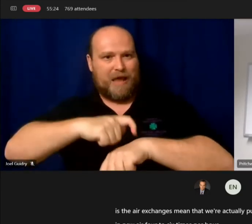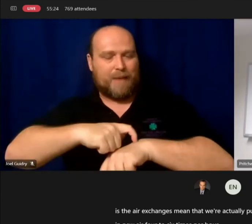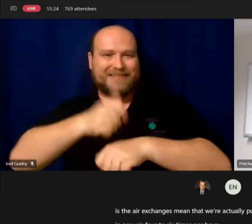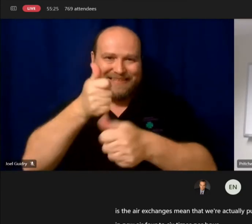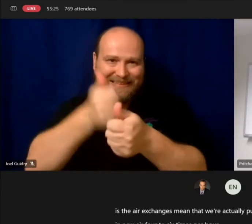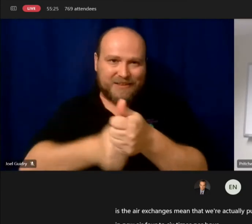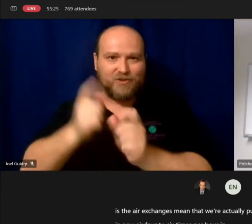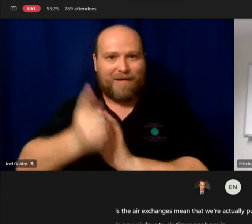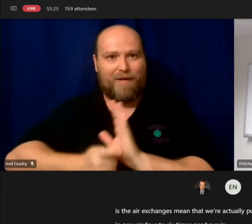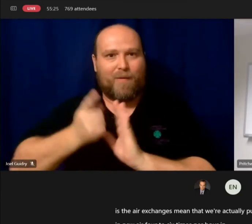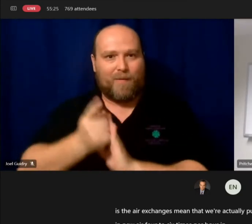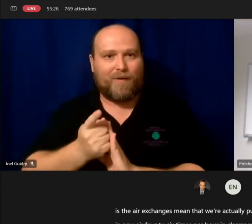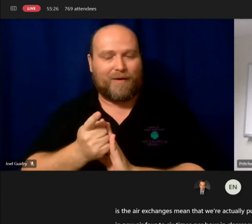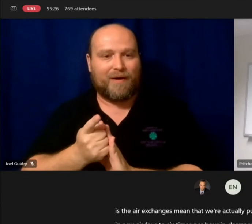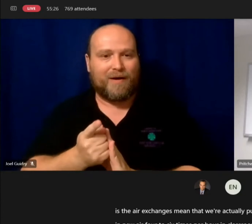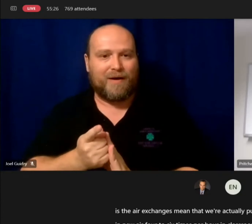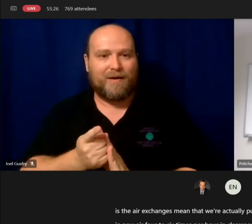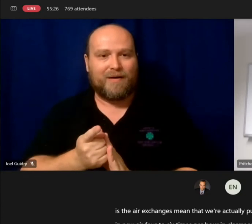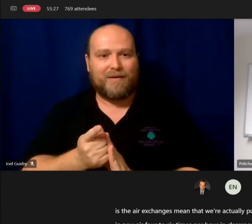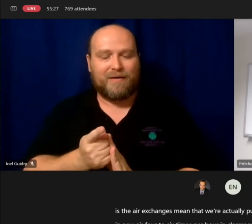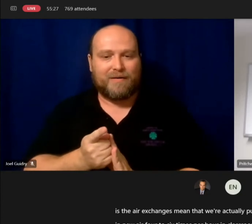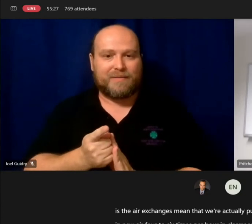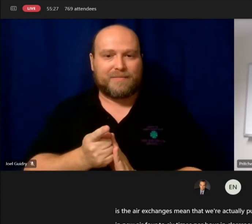then there will be